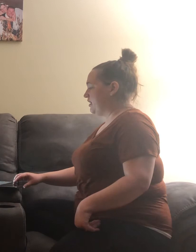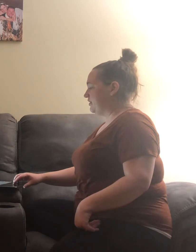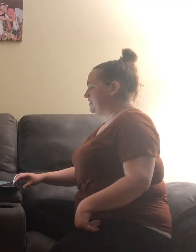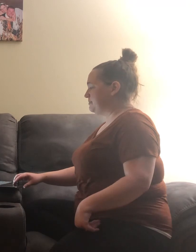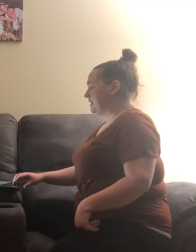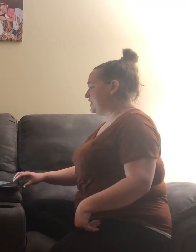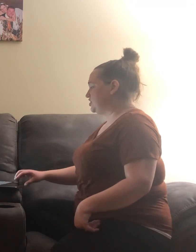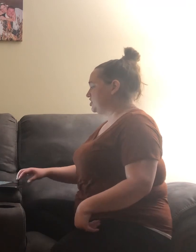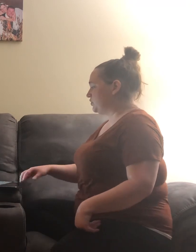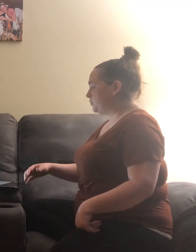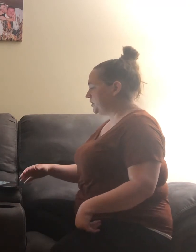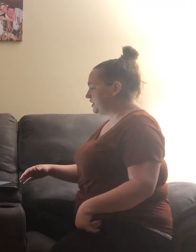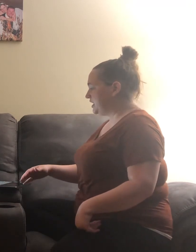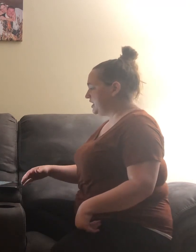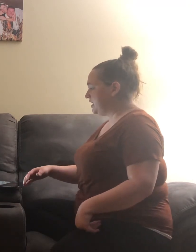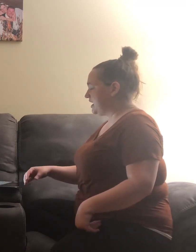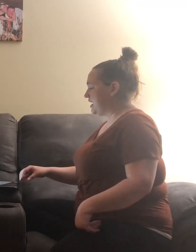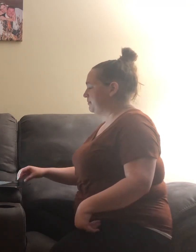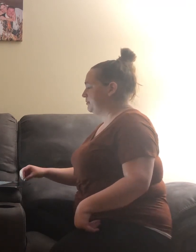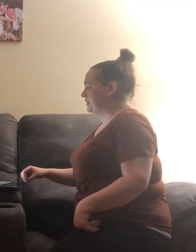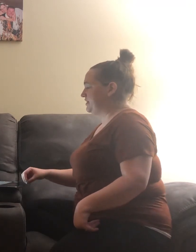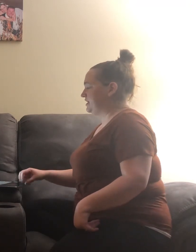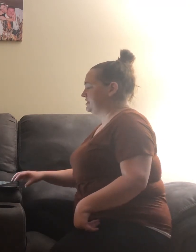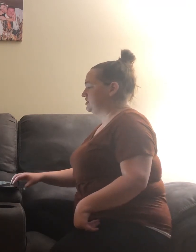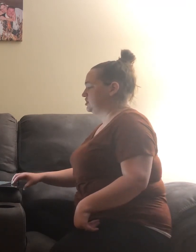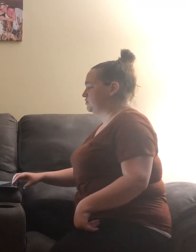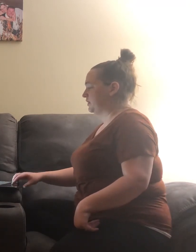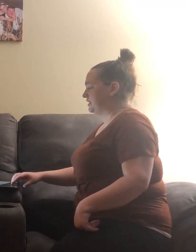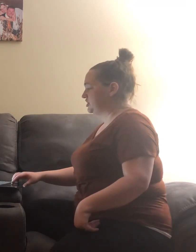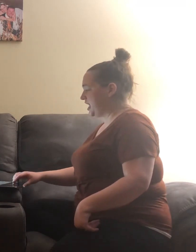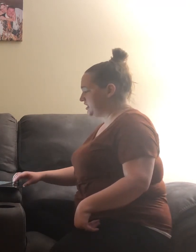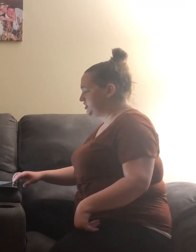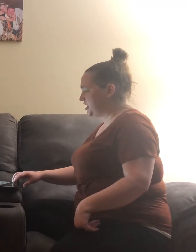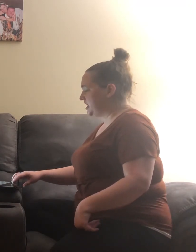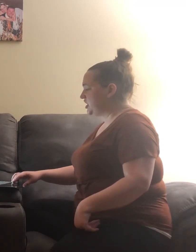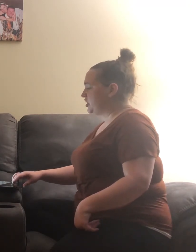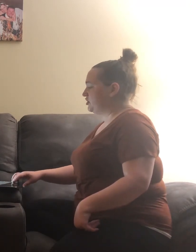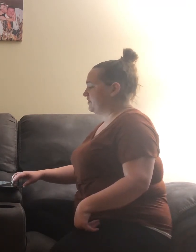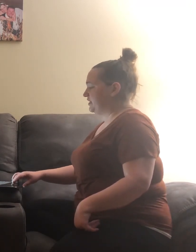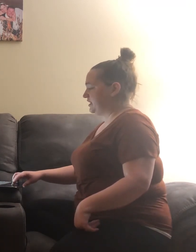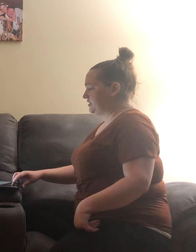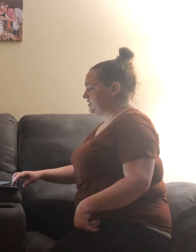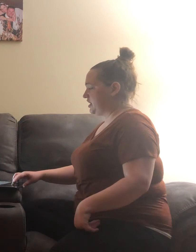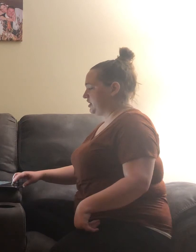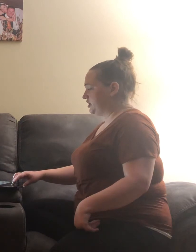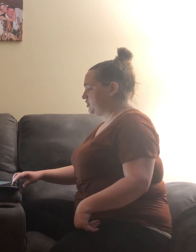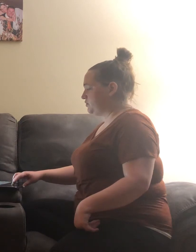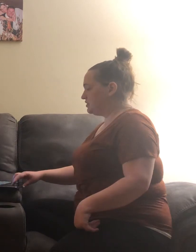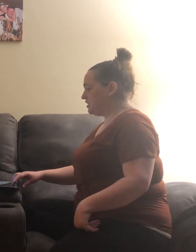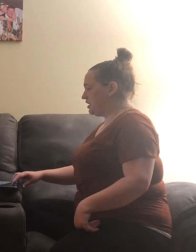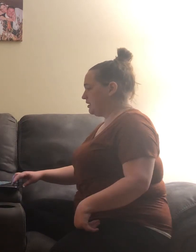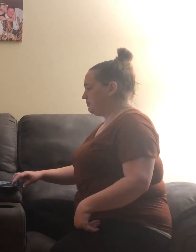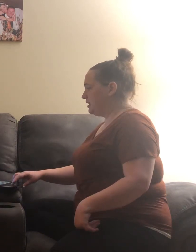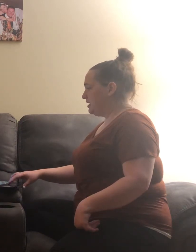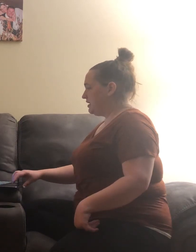these medications aren't working, your breathing is just really challenging, you're having an acute kind